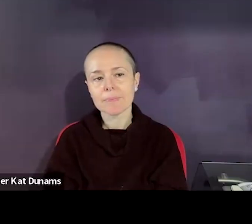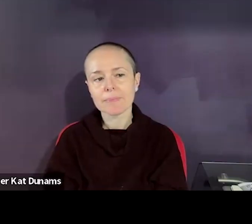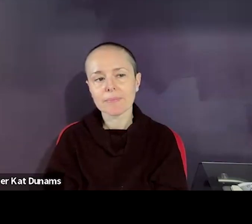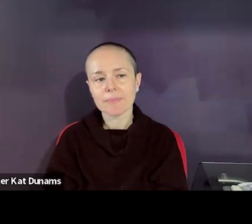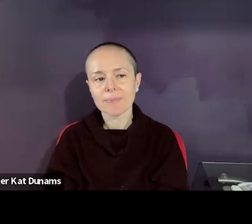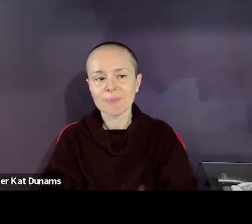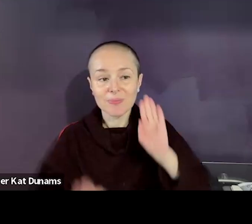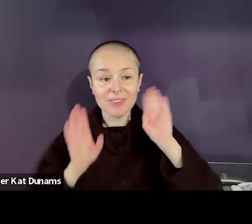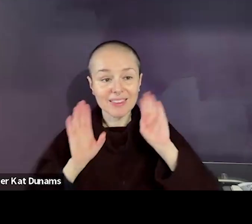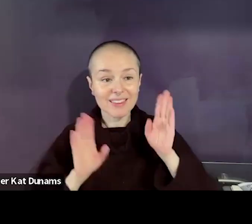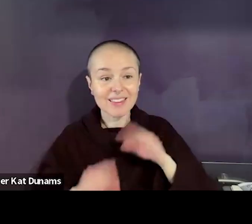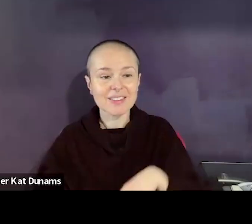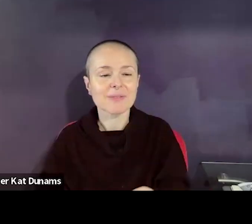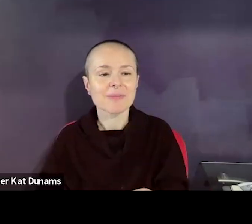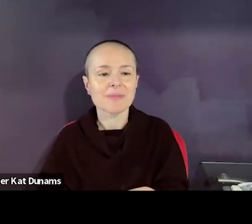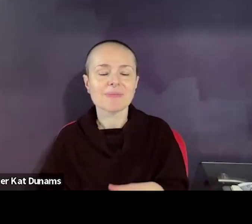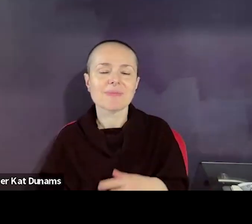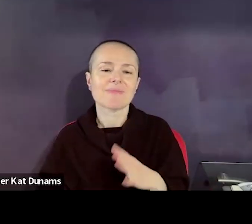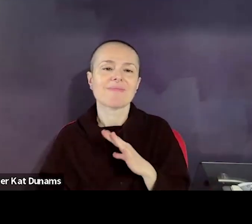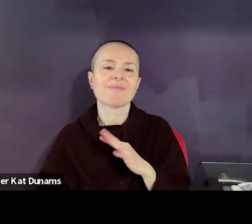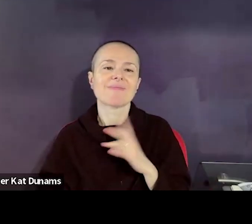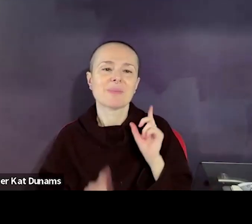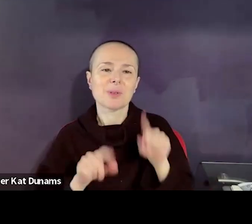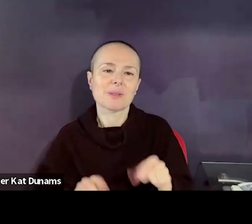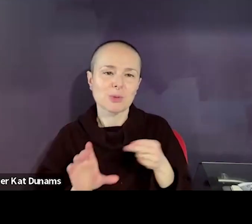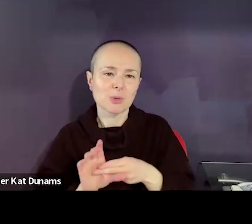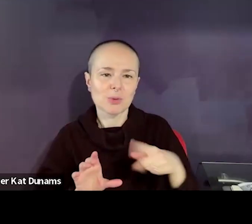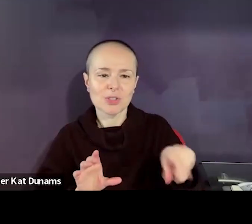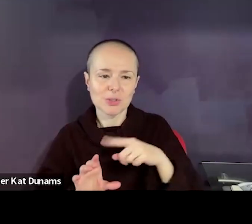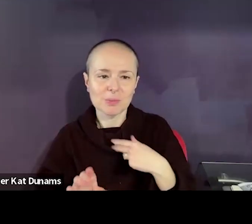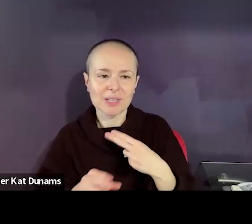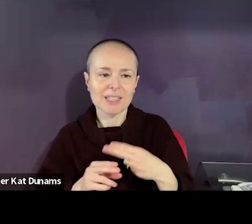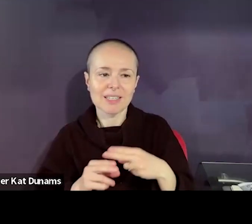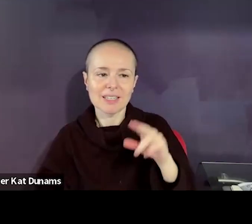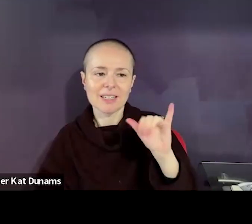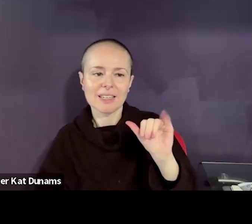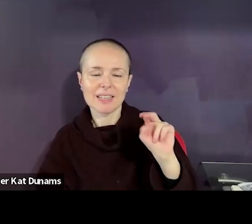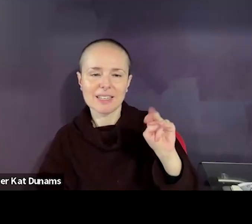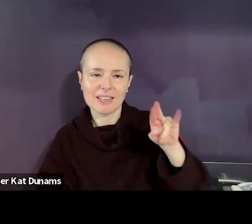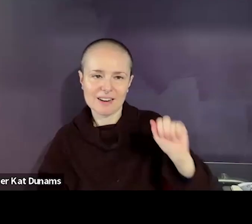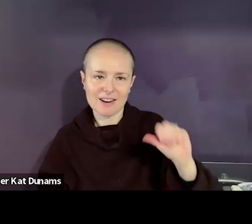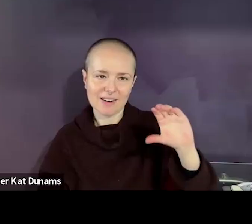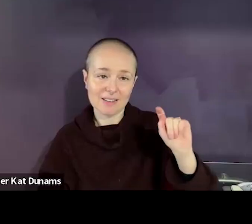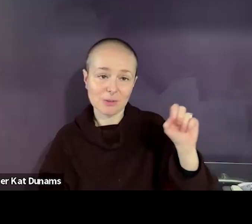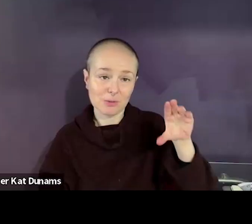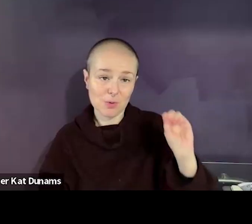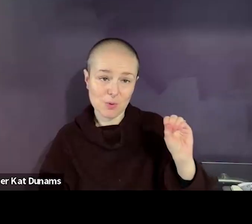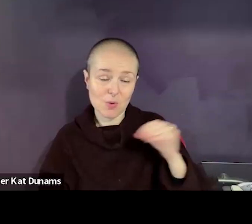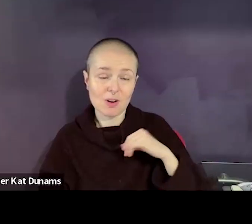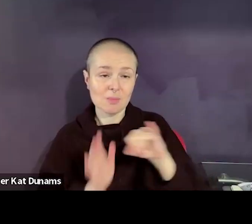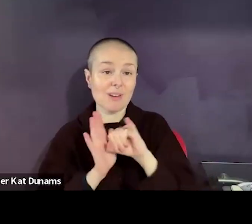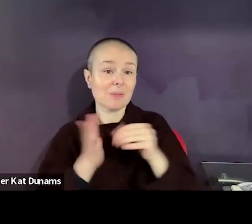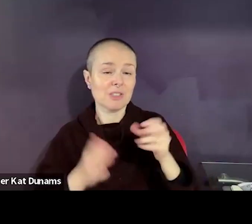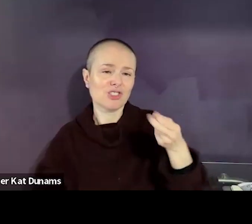Hi, everyone. It is so good to be here with you. My name is Yanira Castro. I use the pronoun she,